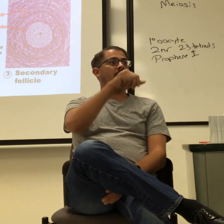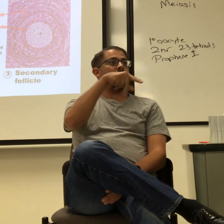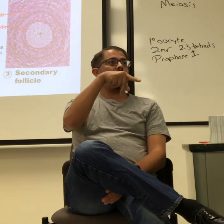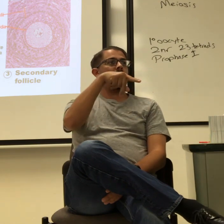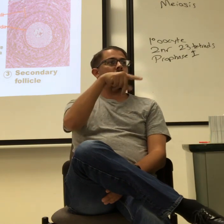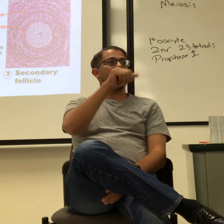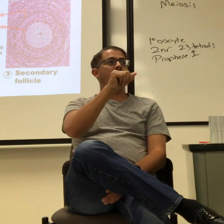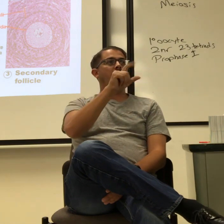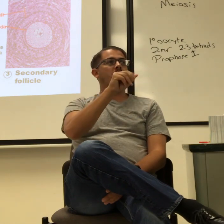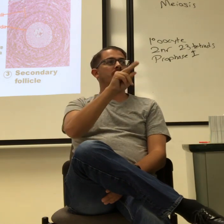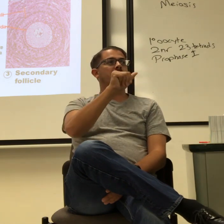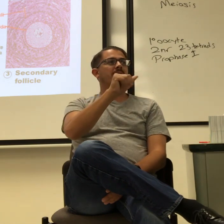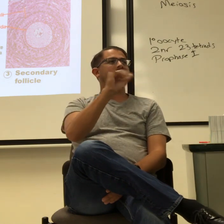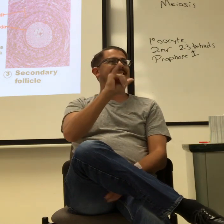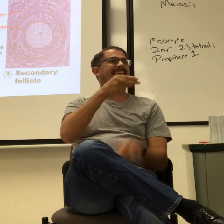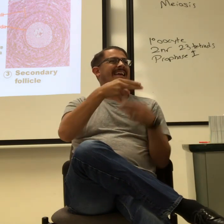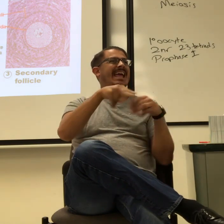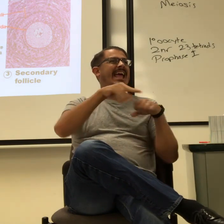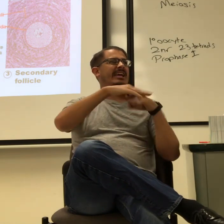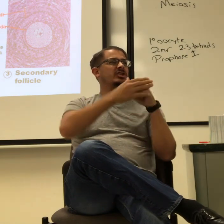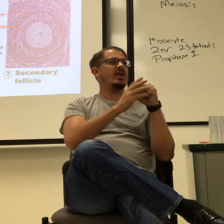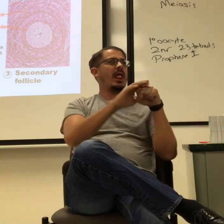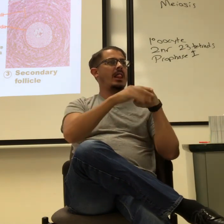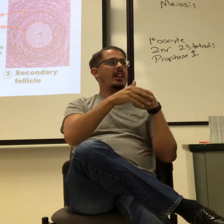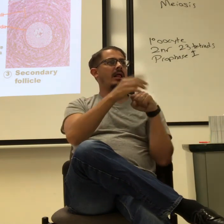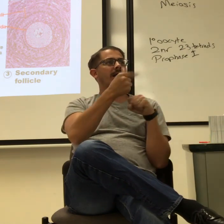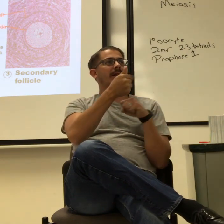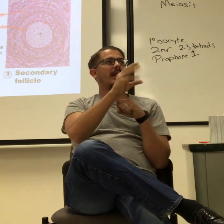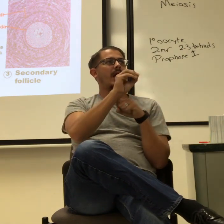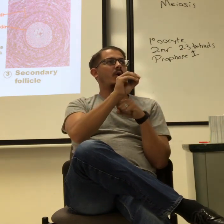an eggshell. It's a glycoprotein eggshell.